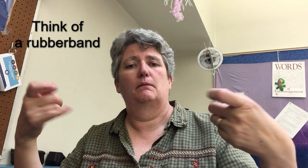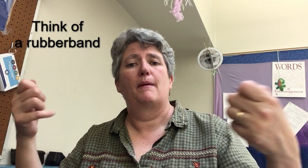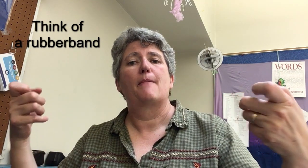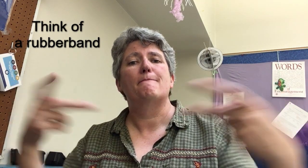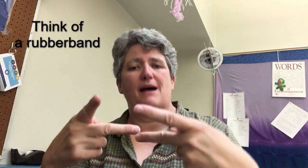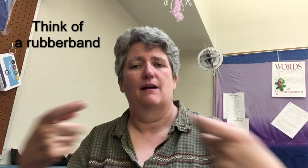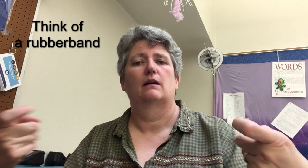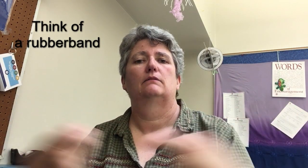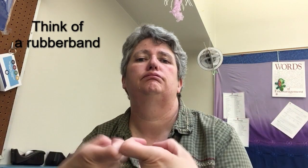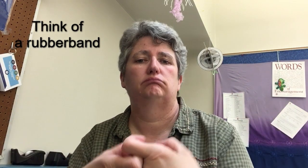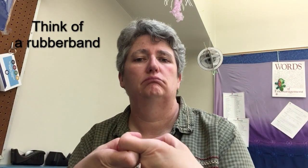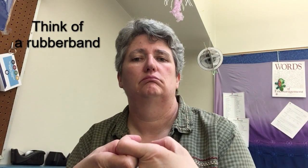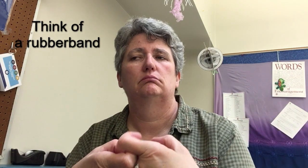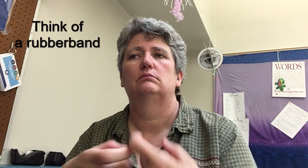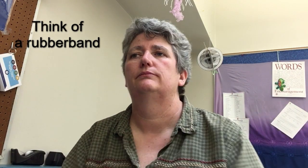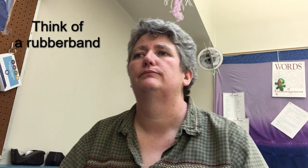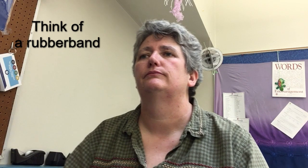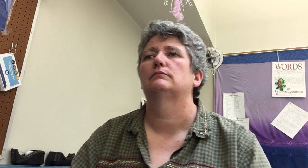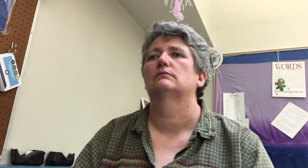You stretch it, but then it goes back to the regular shape.